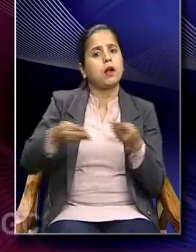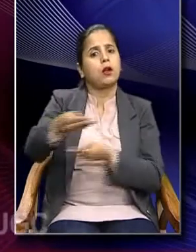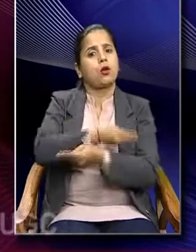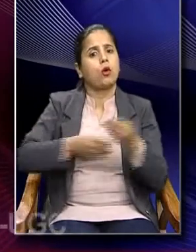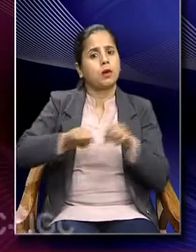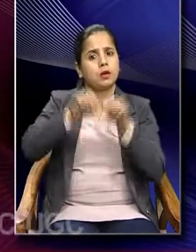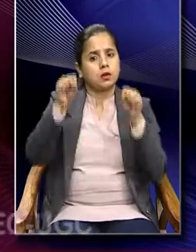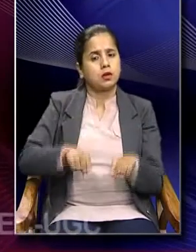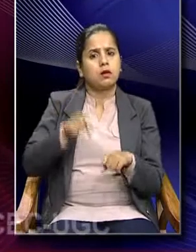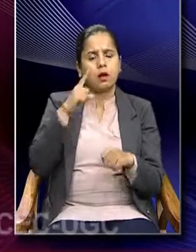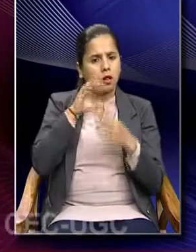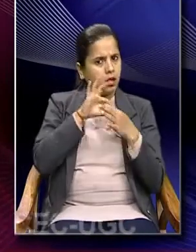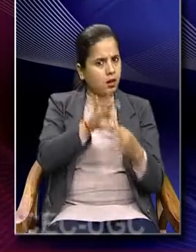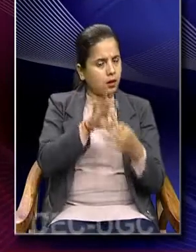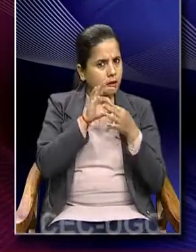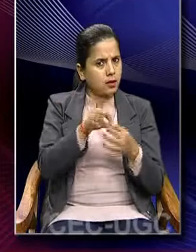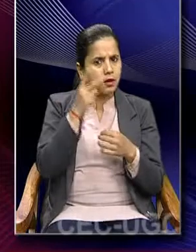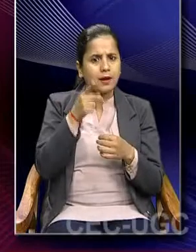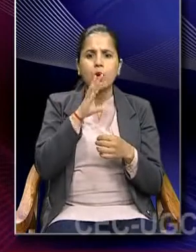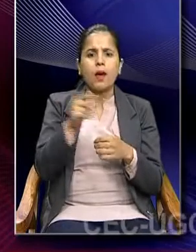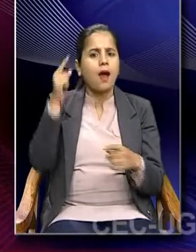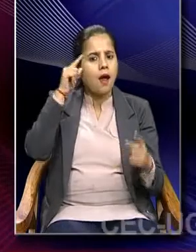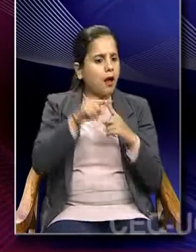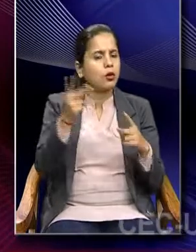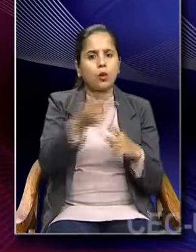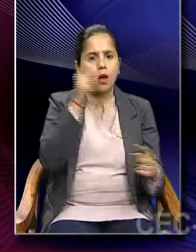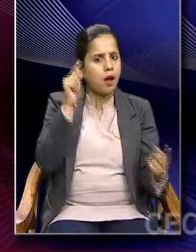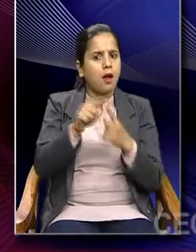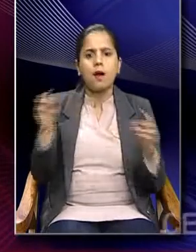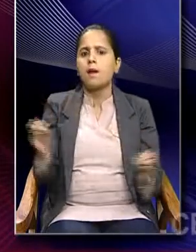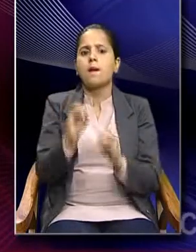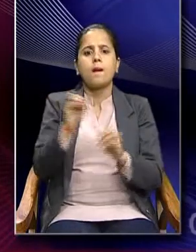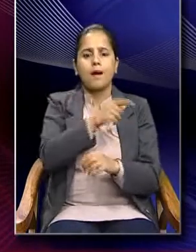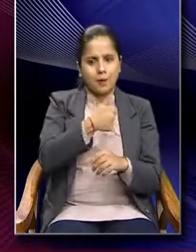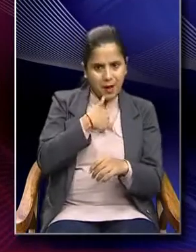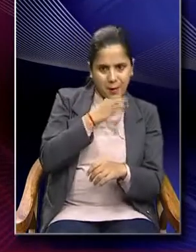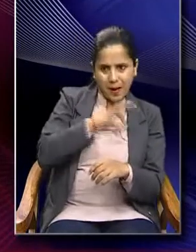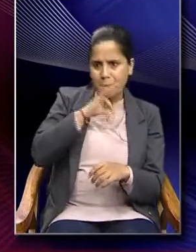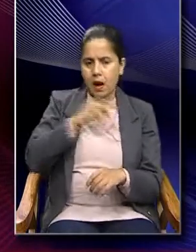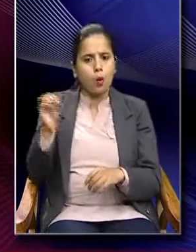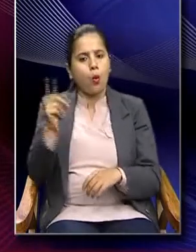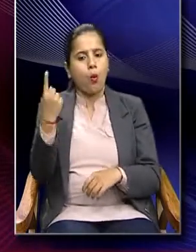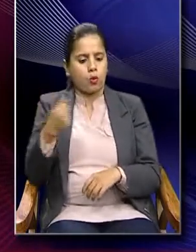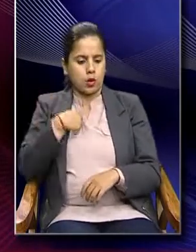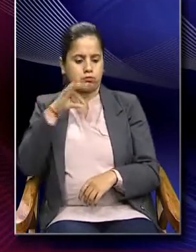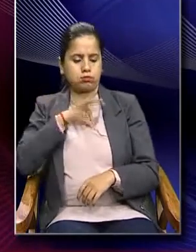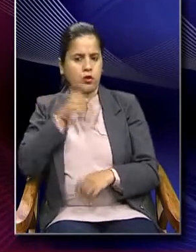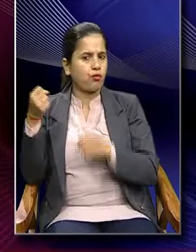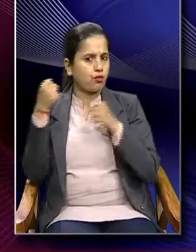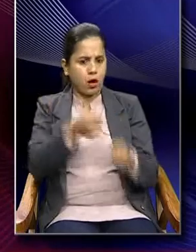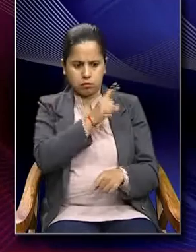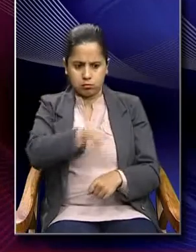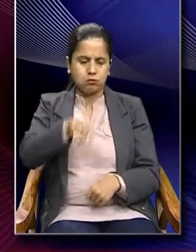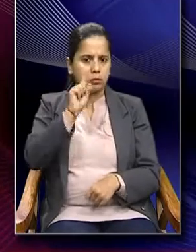That relationship is not mutual, it was not based on mutual interest, right? Rather, they were forced.